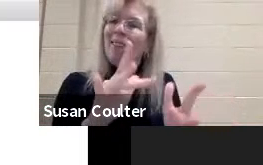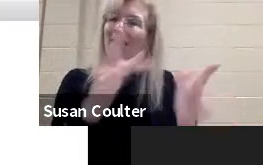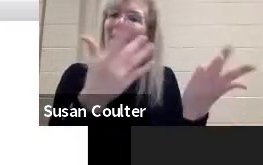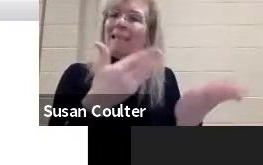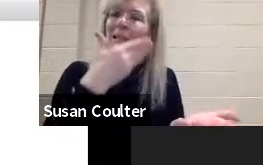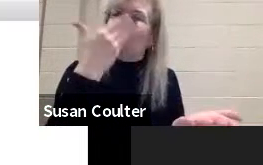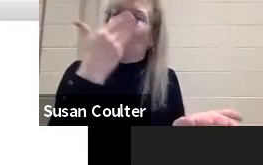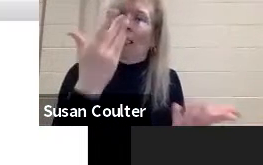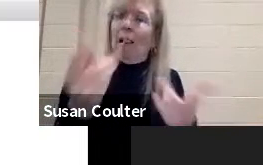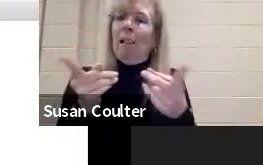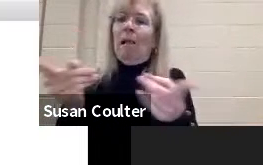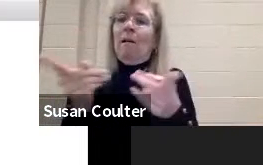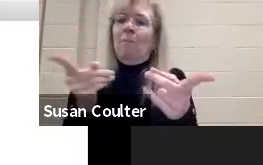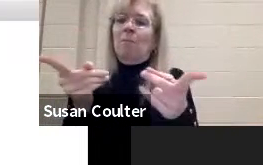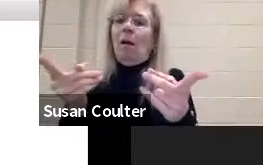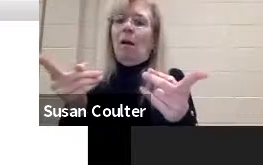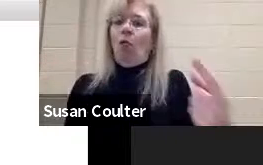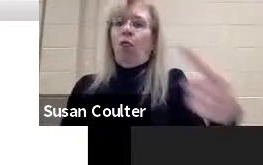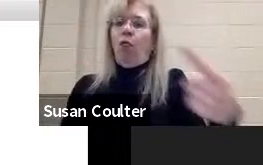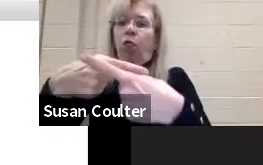sweet, light smell.